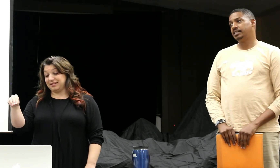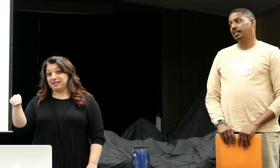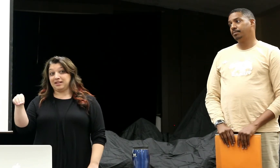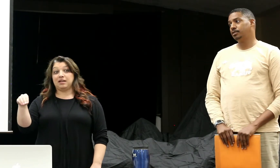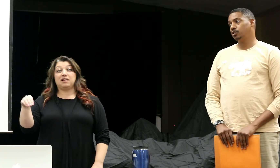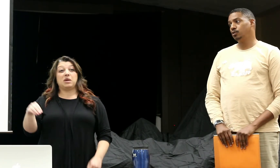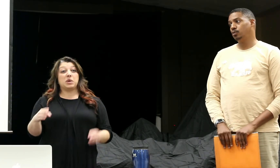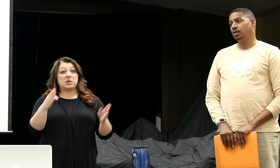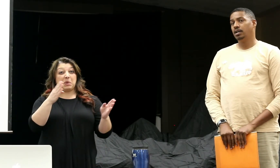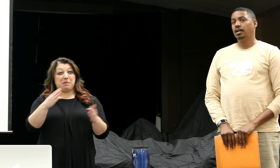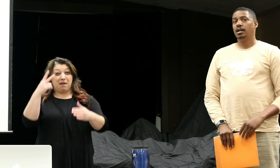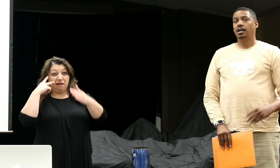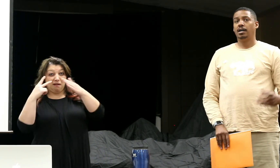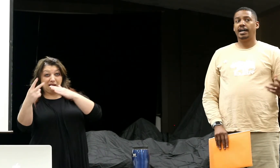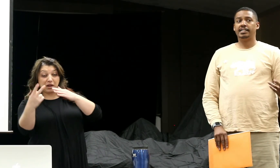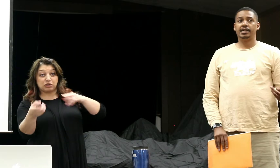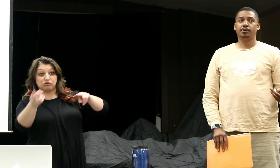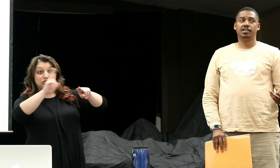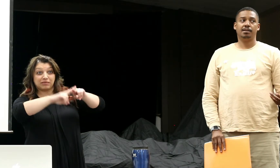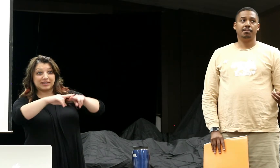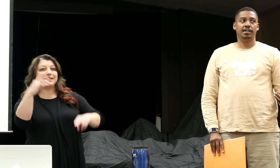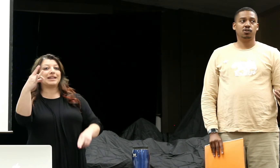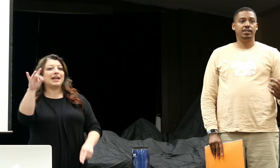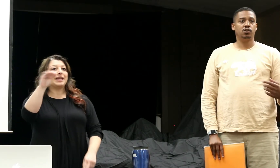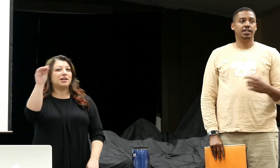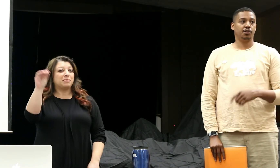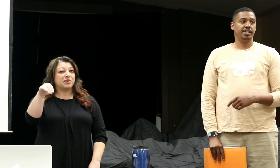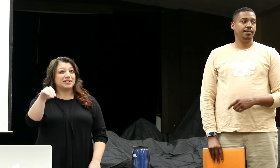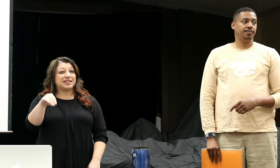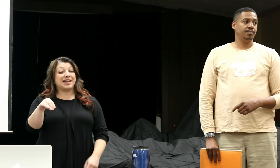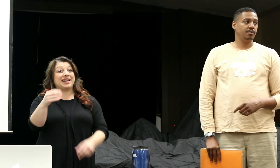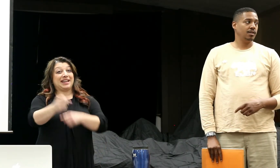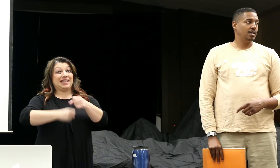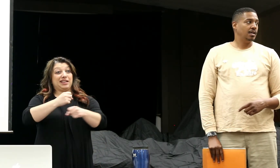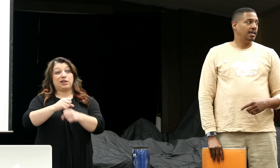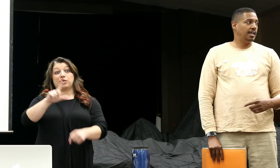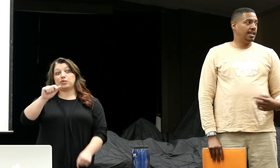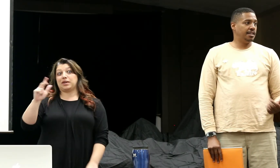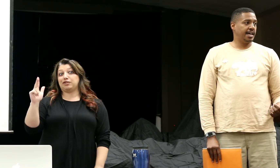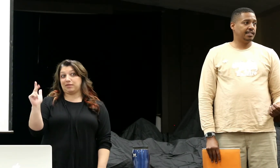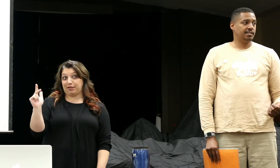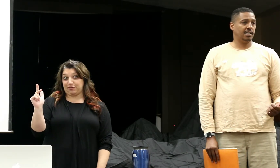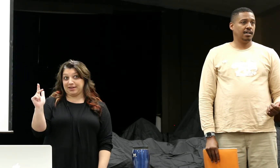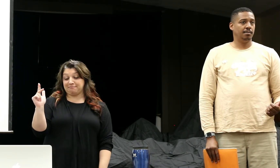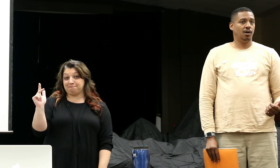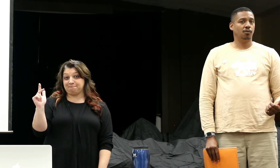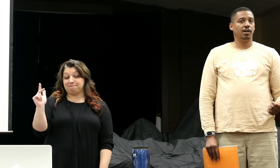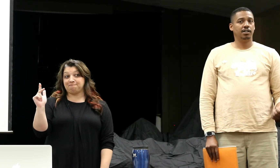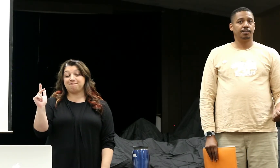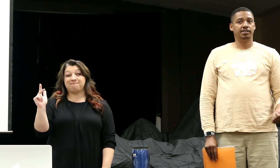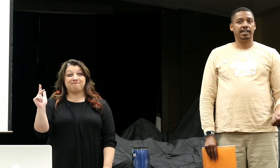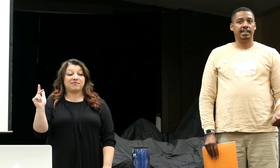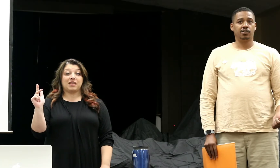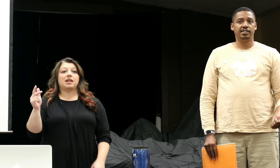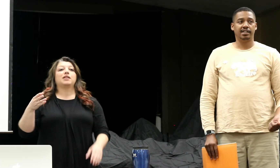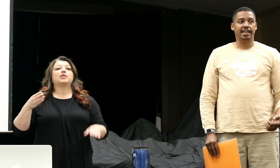up to 18% in 2023, and that's over 100% increase in the last